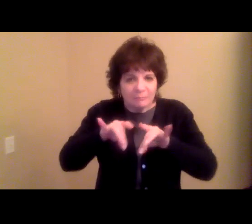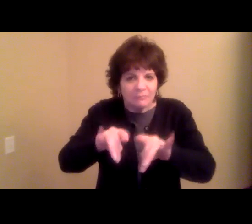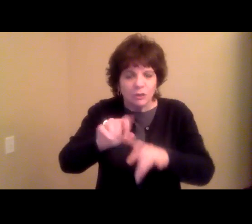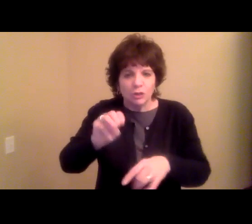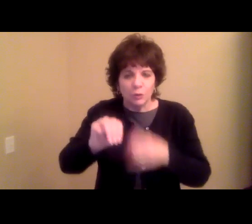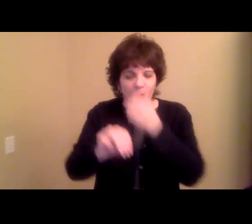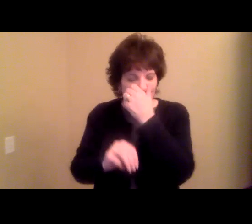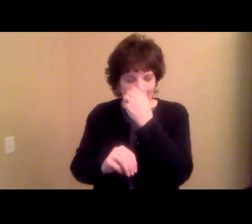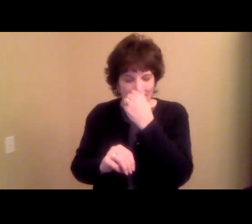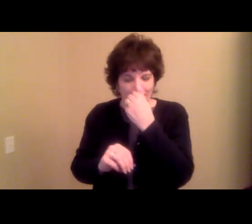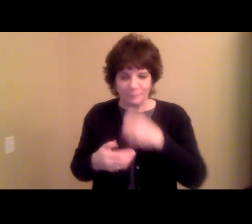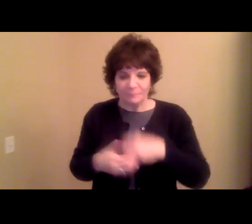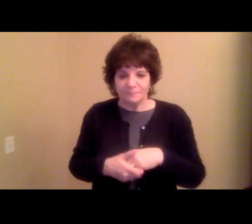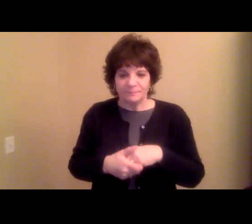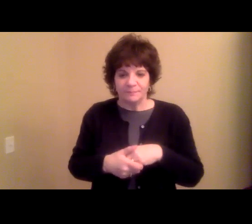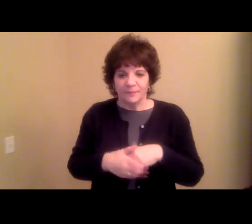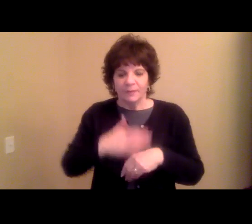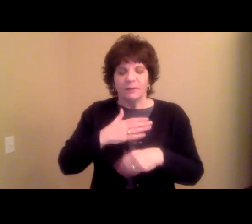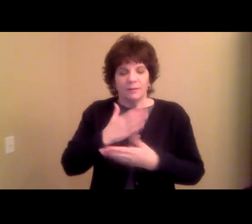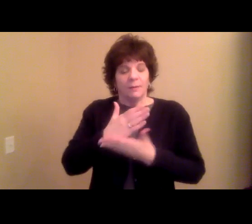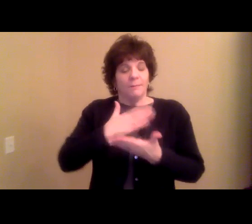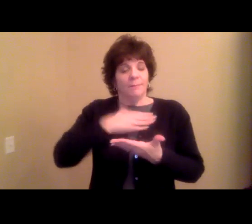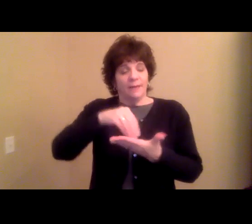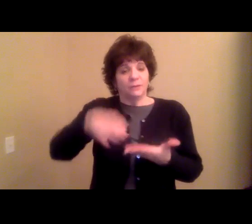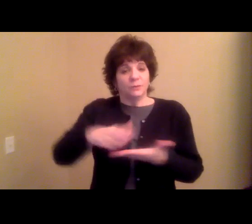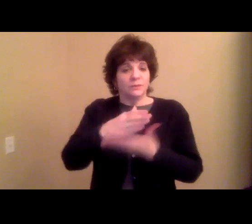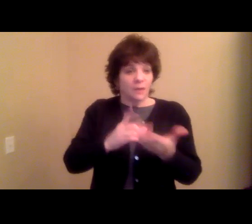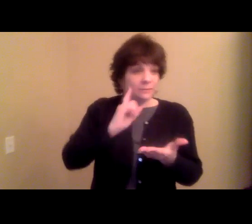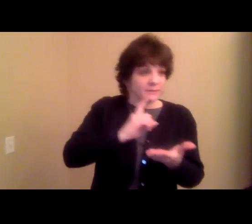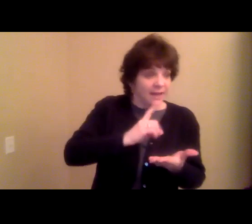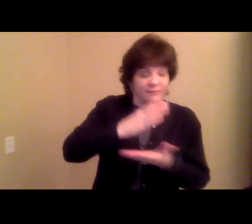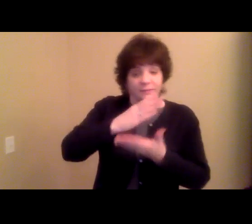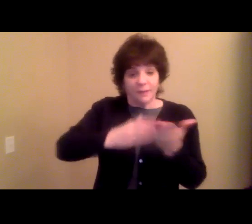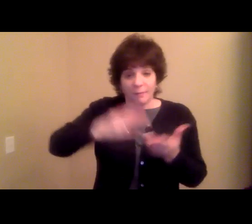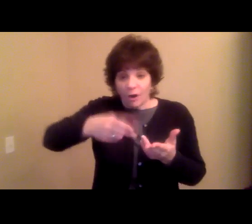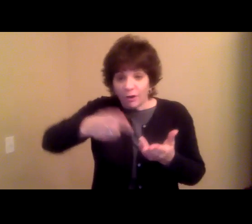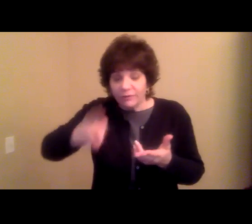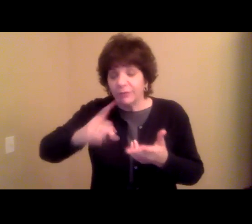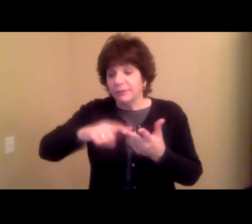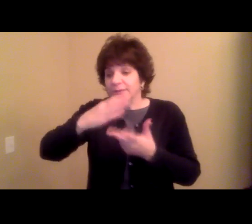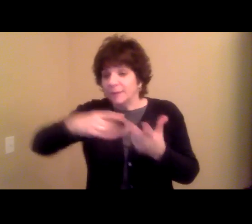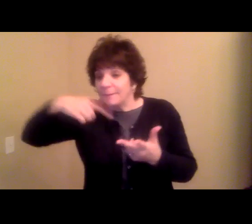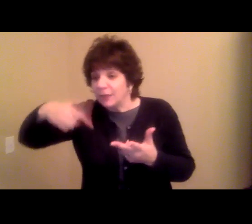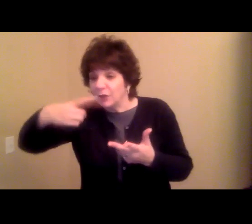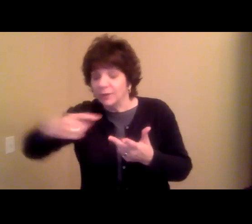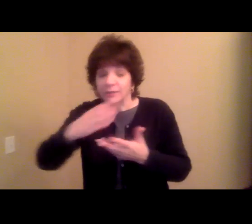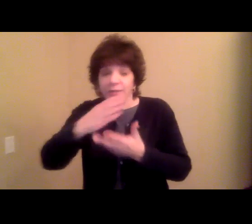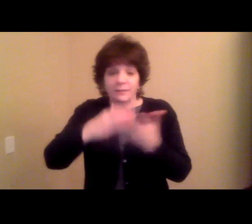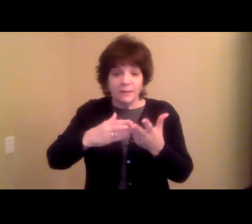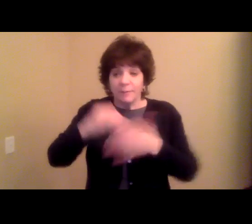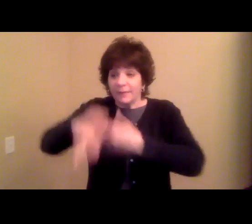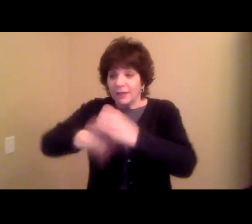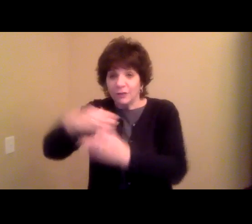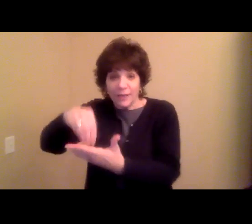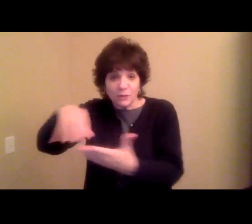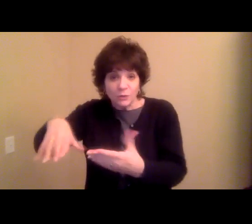students, well, some students are deaf, hard of hearing, there's hearing students, there's students, international